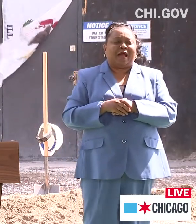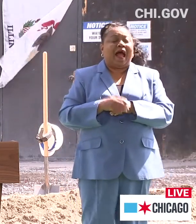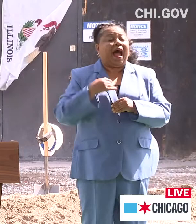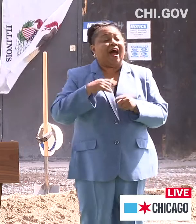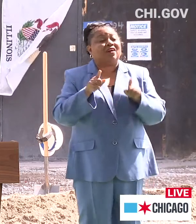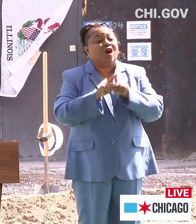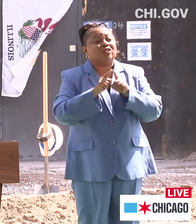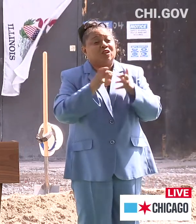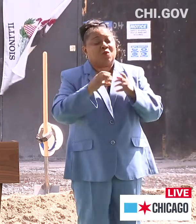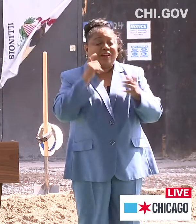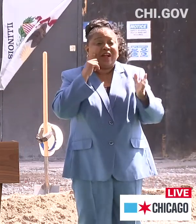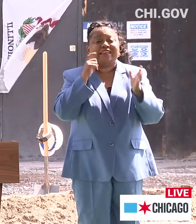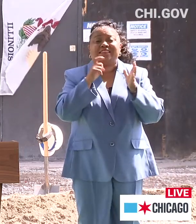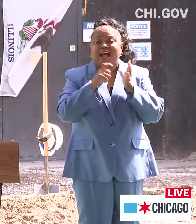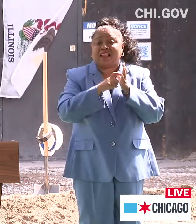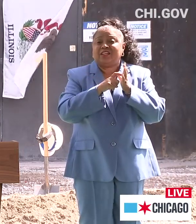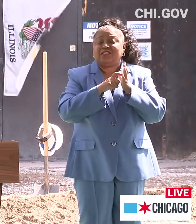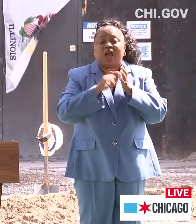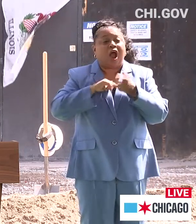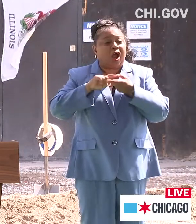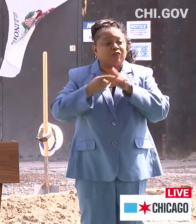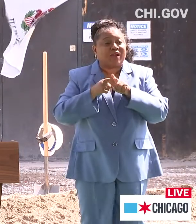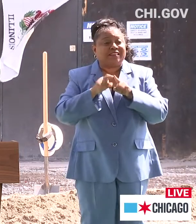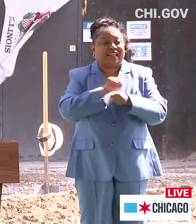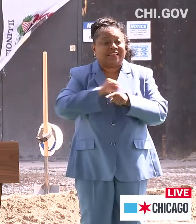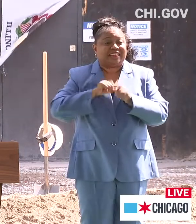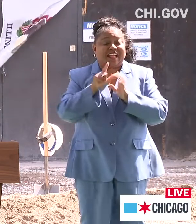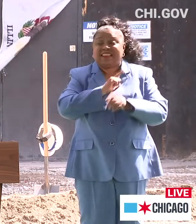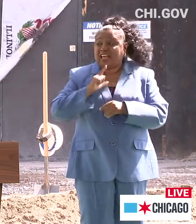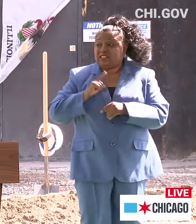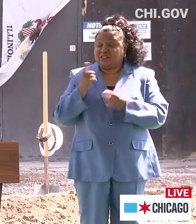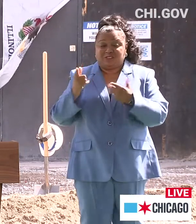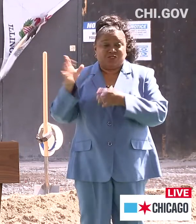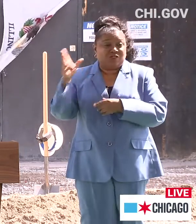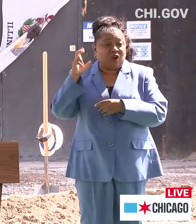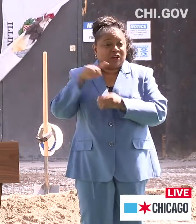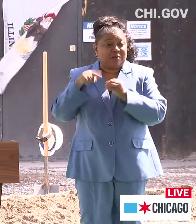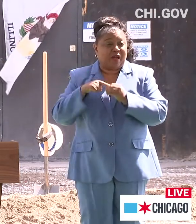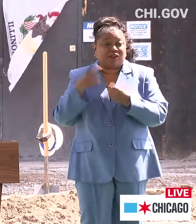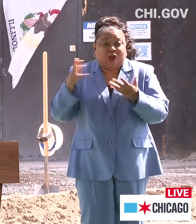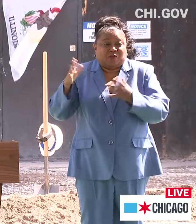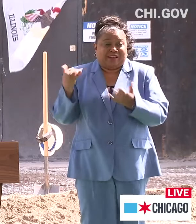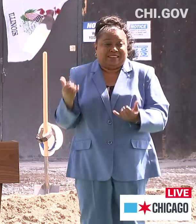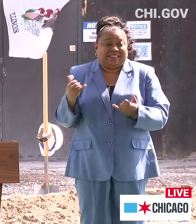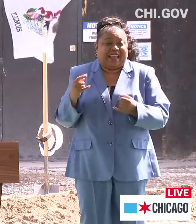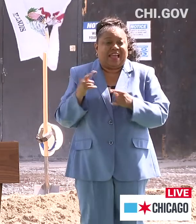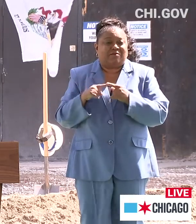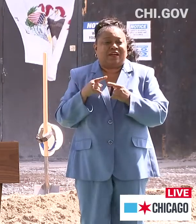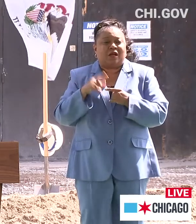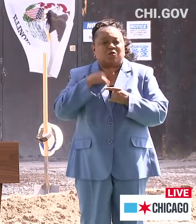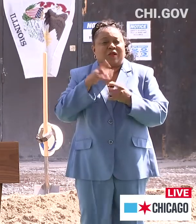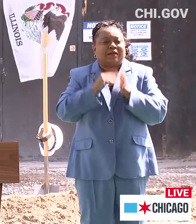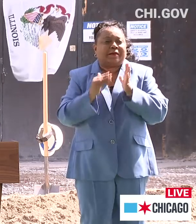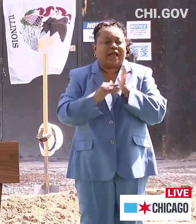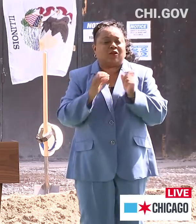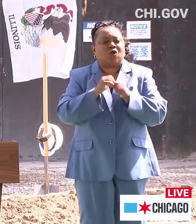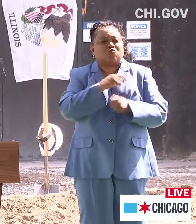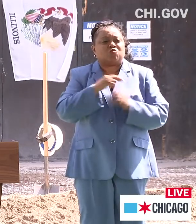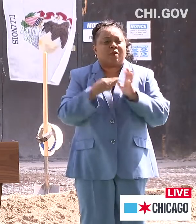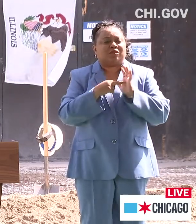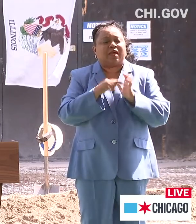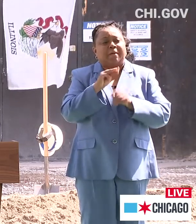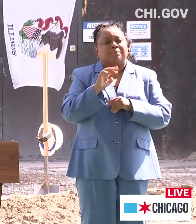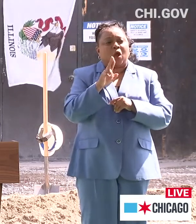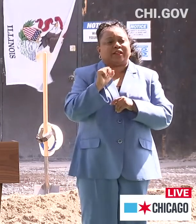I also want to acknowledge our friends in the state legislature who you've heard about already today, but bears repeating: Representative